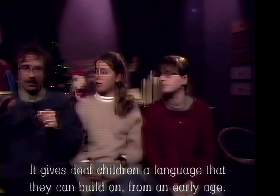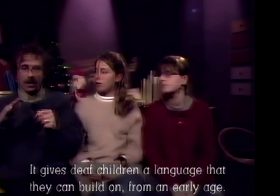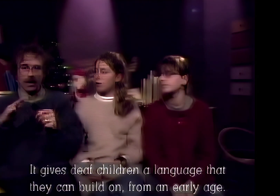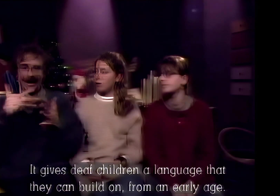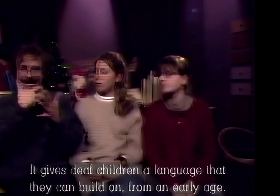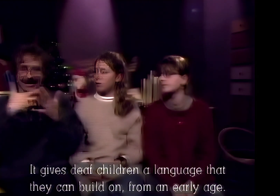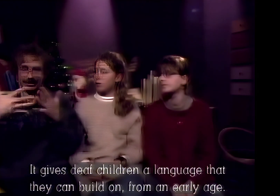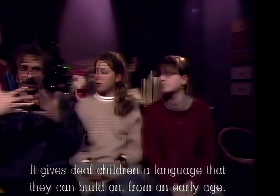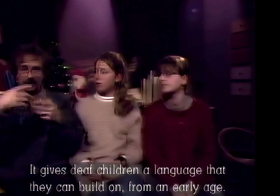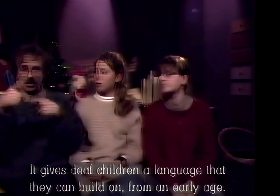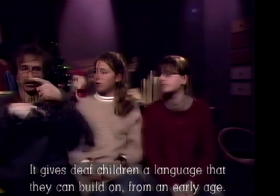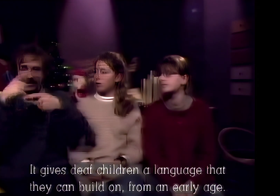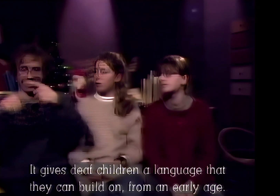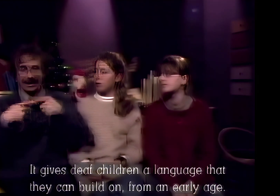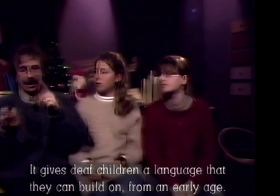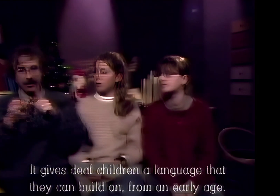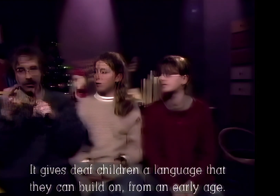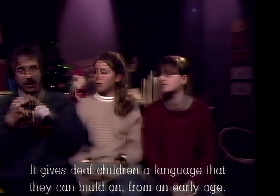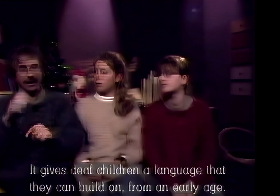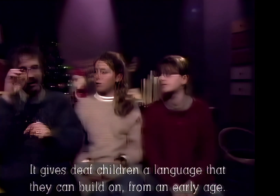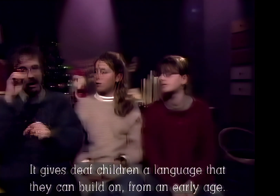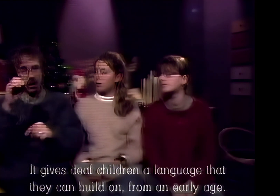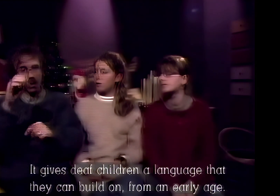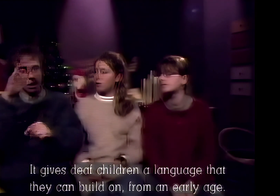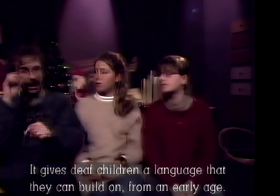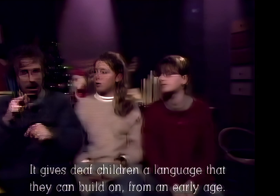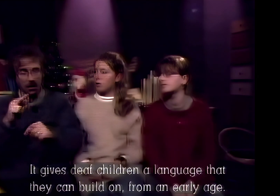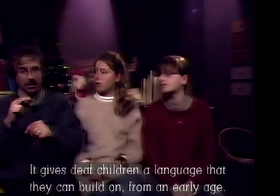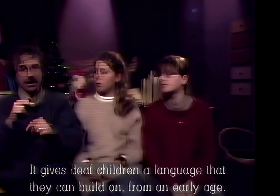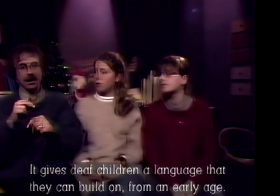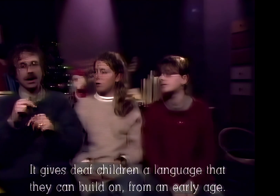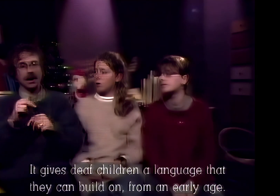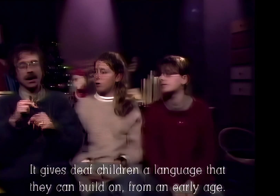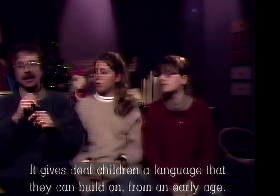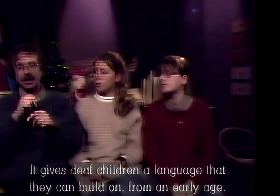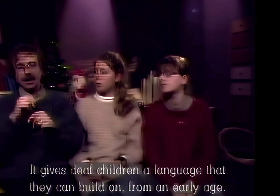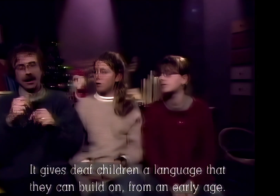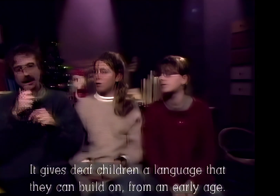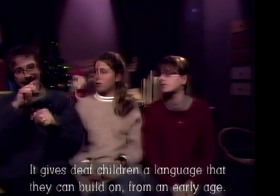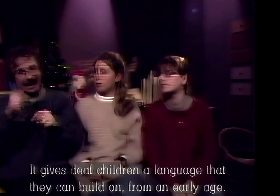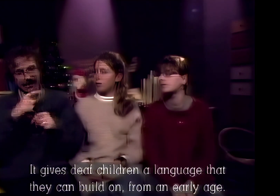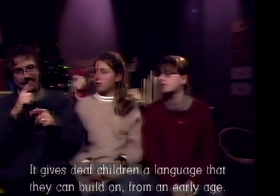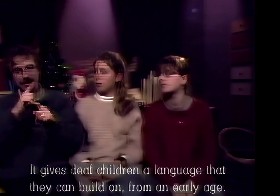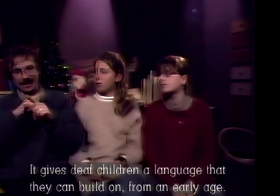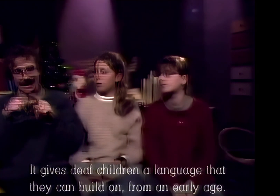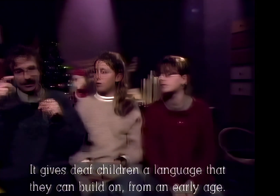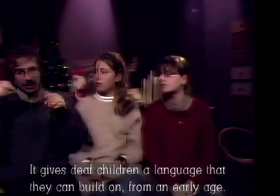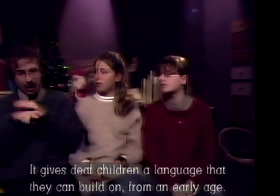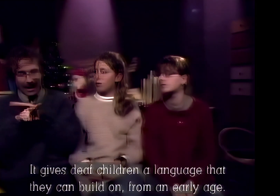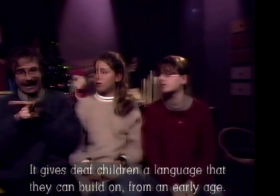people. And it gives deaf children a language where they can build on